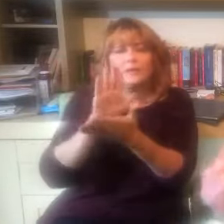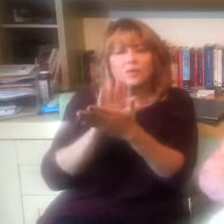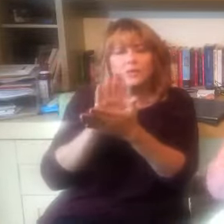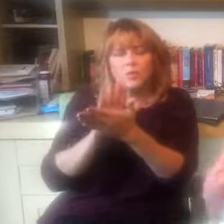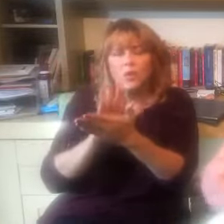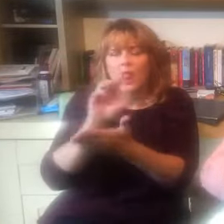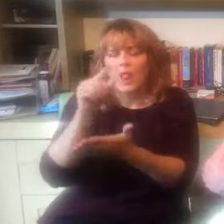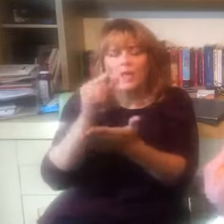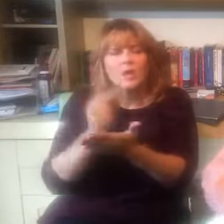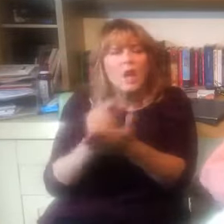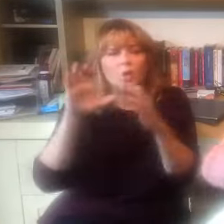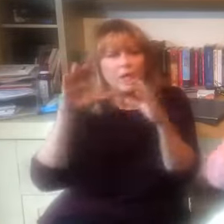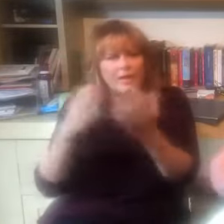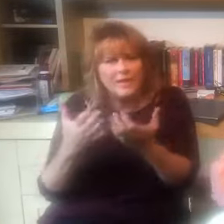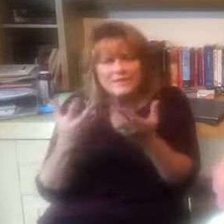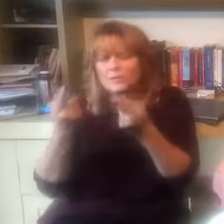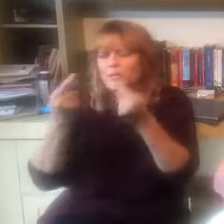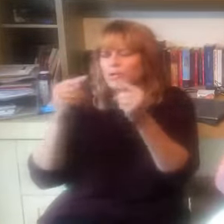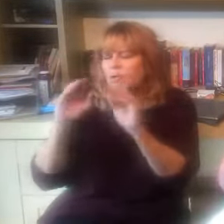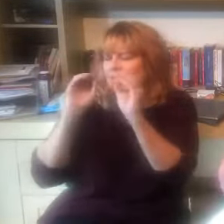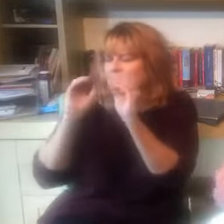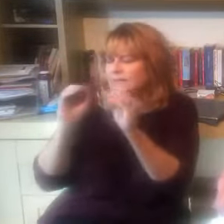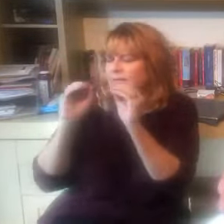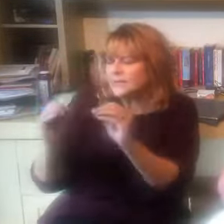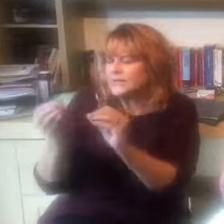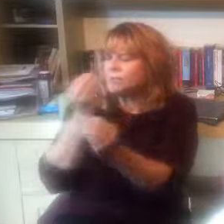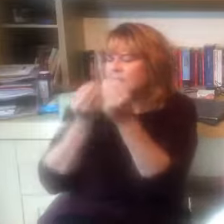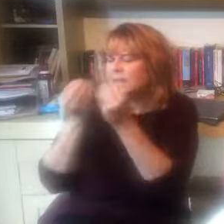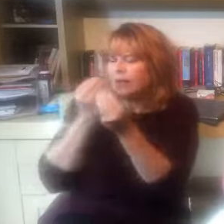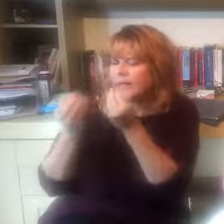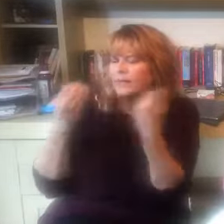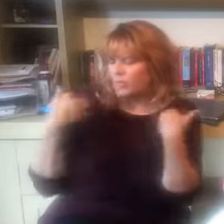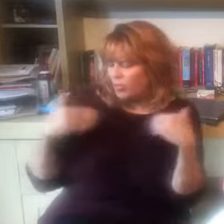class, where they would try to teach him to eat and to dress himself.